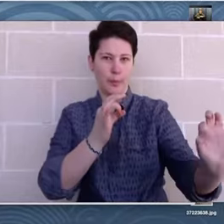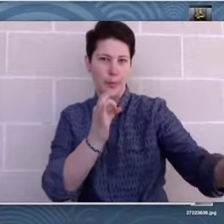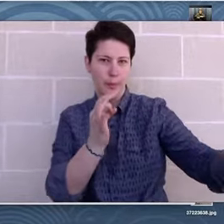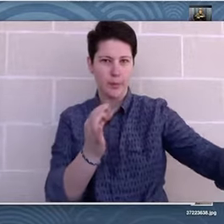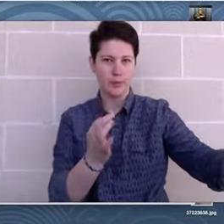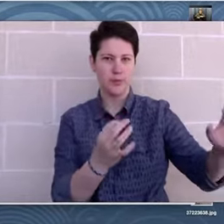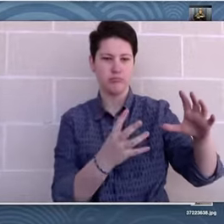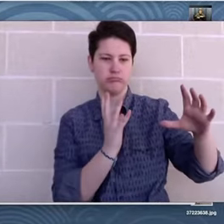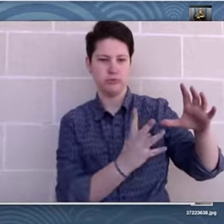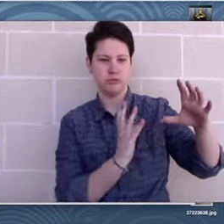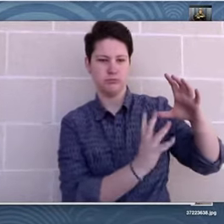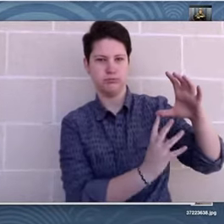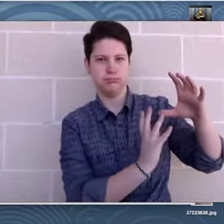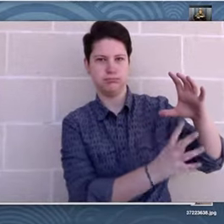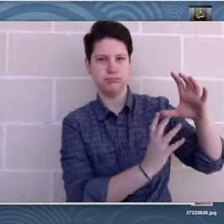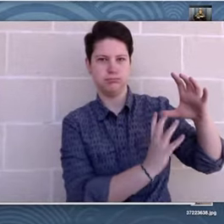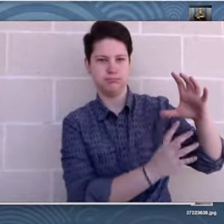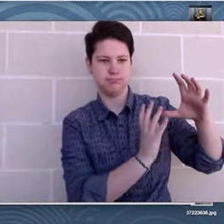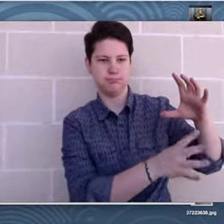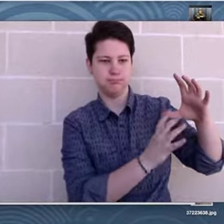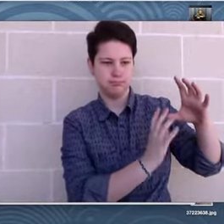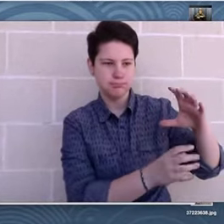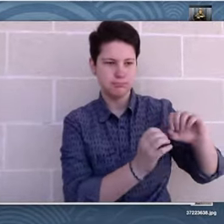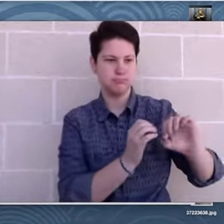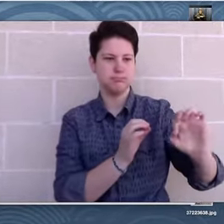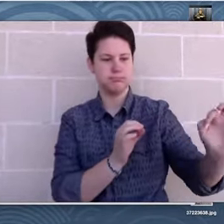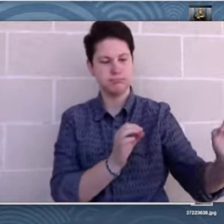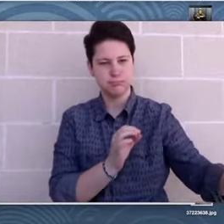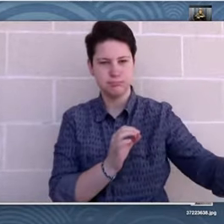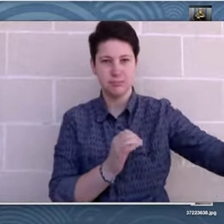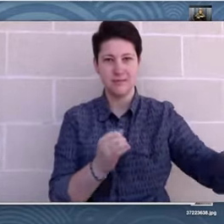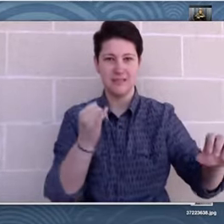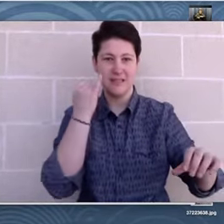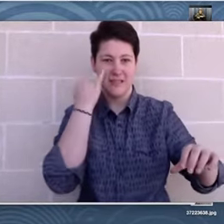tubes burst open if the pressure is very high.